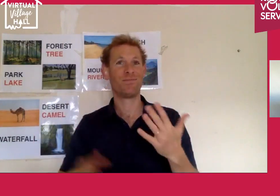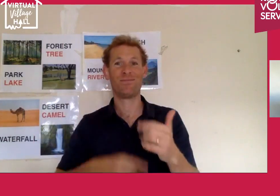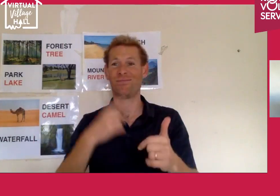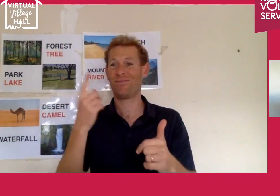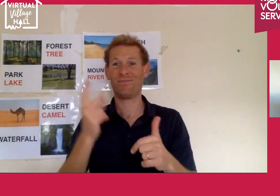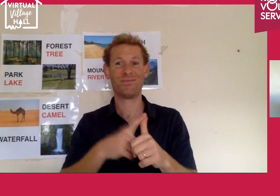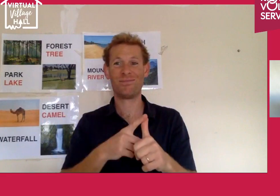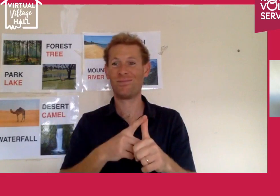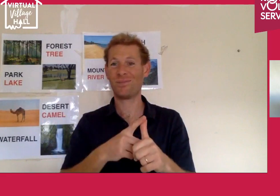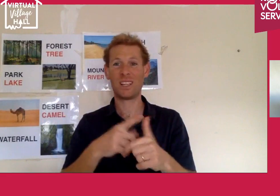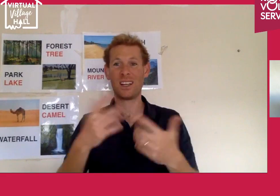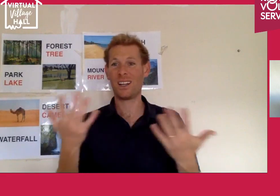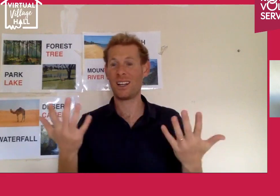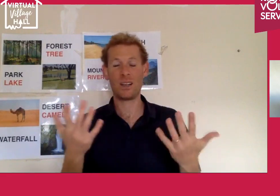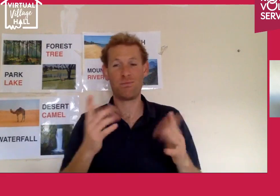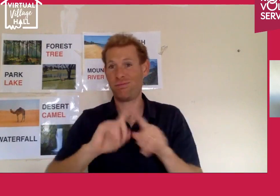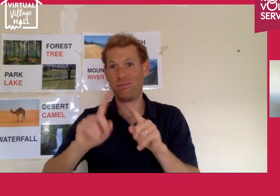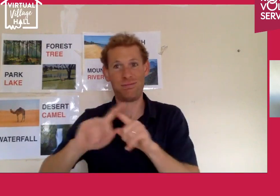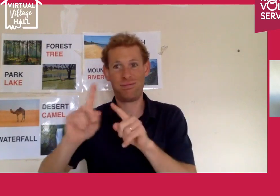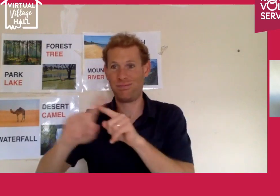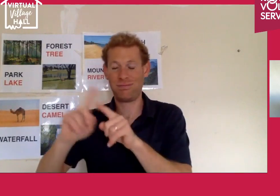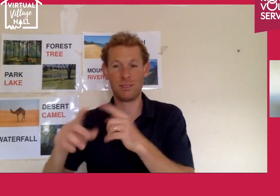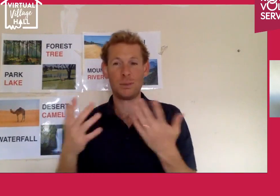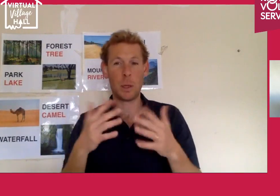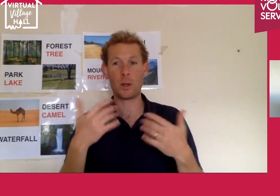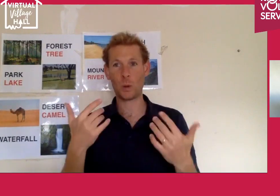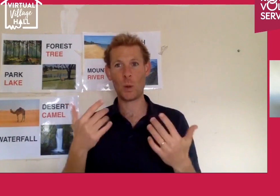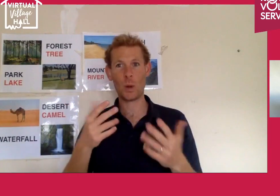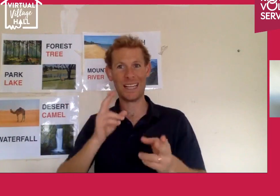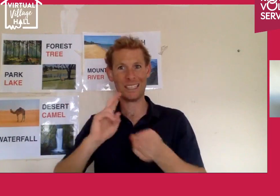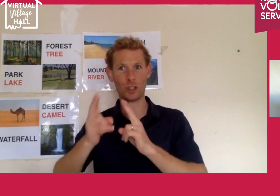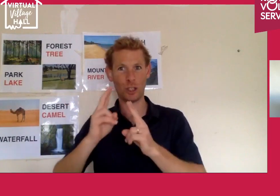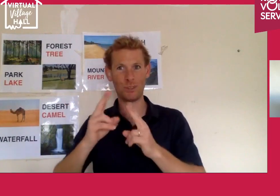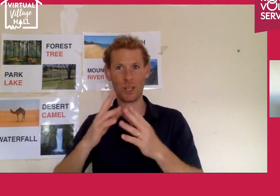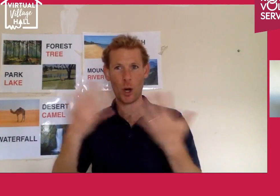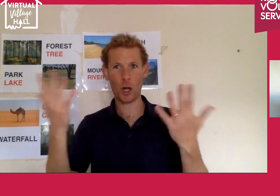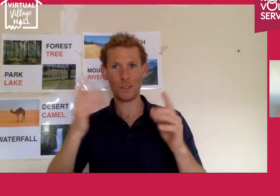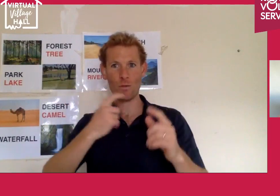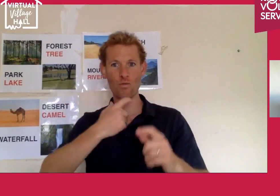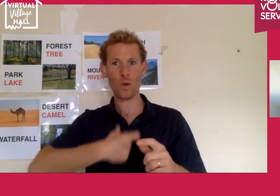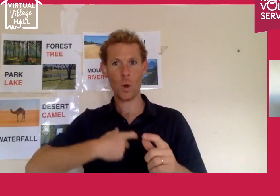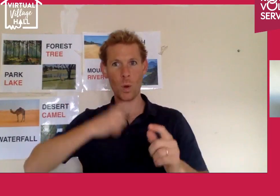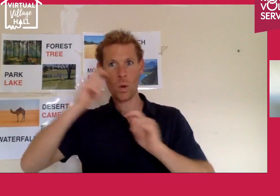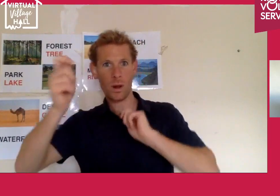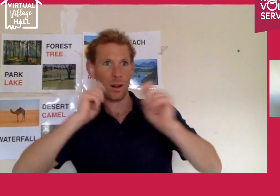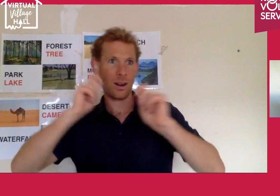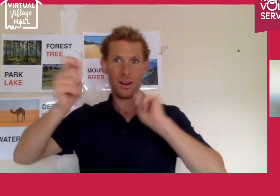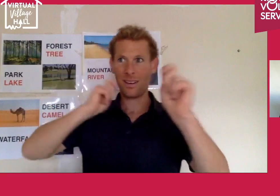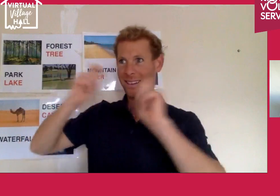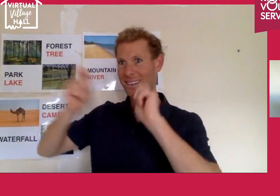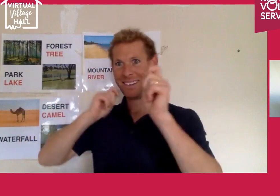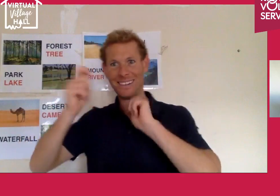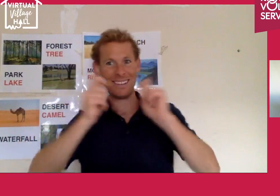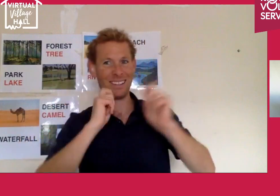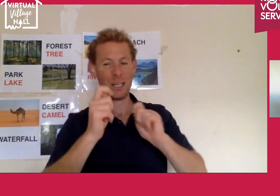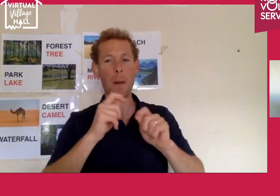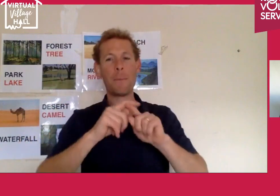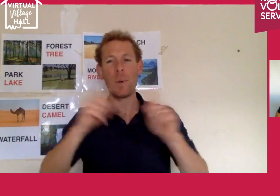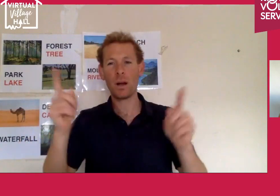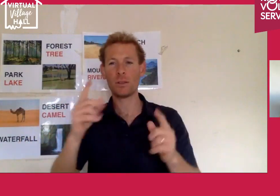variety of different demands placed upon an interpreter, be it court, police, hospital, dentist, doctors, you know, and the interpreter has lots